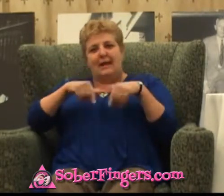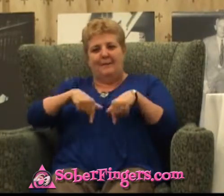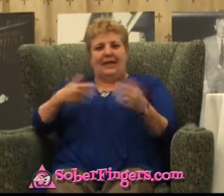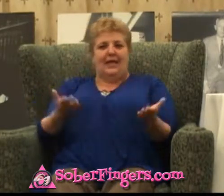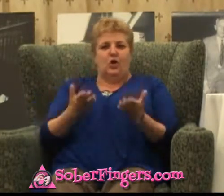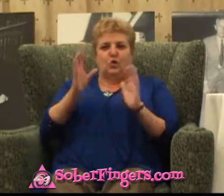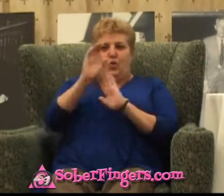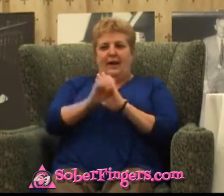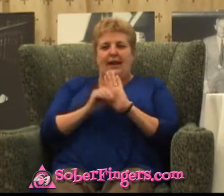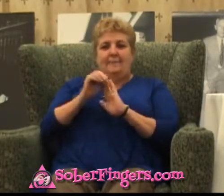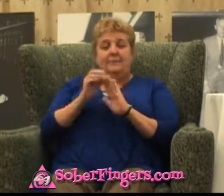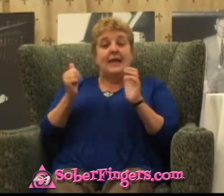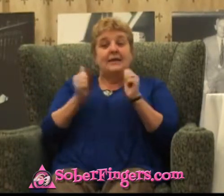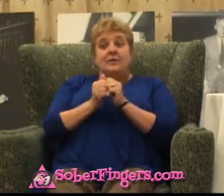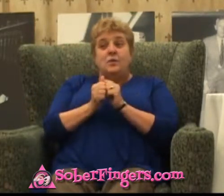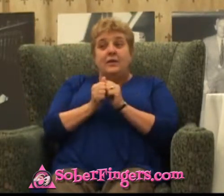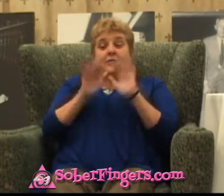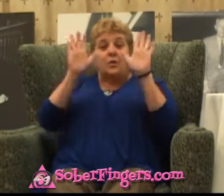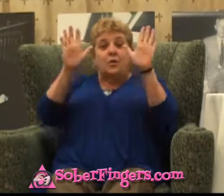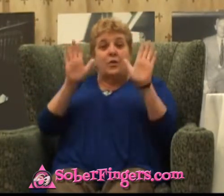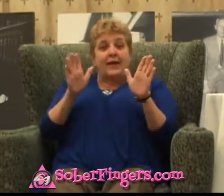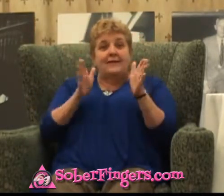great anticipation that I pass the torch